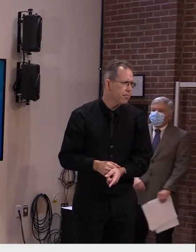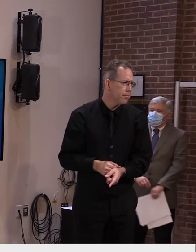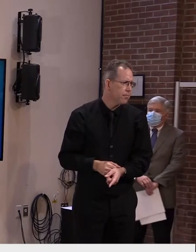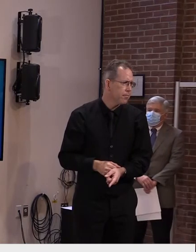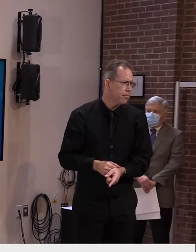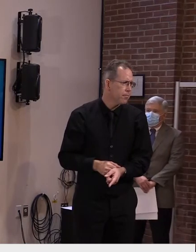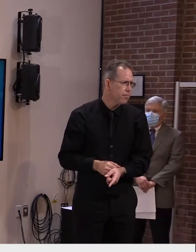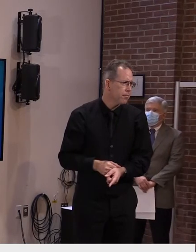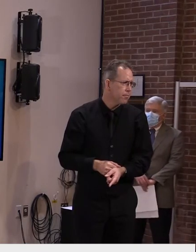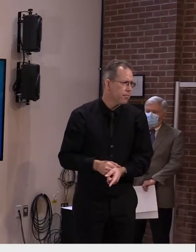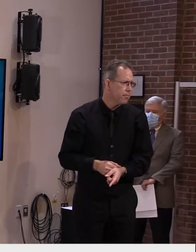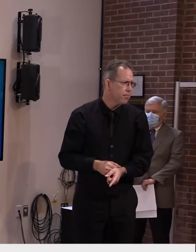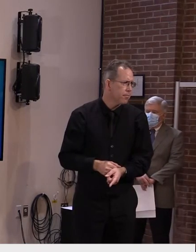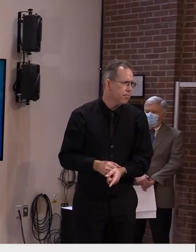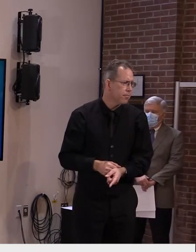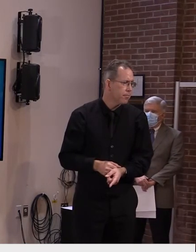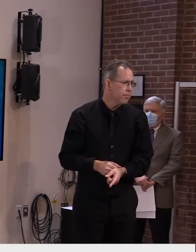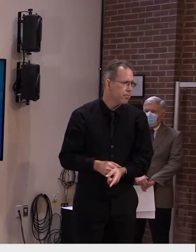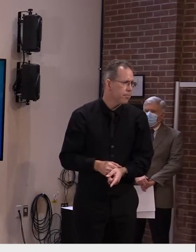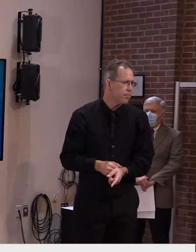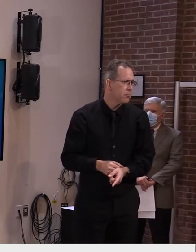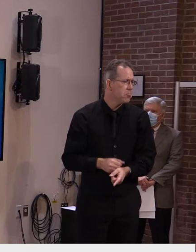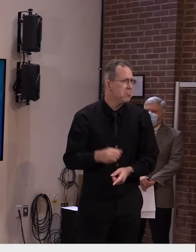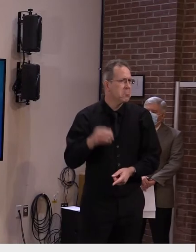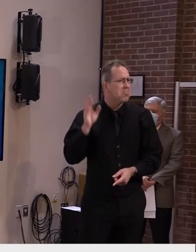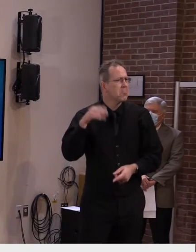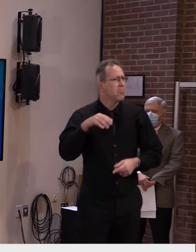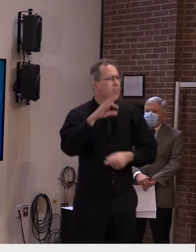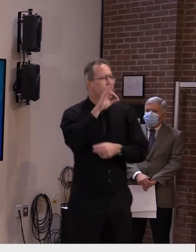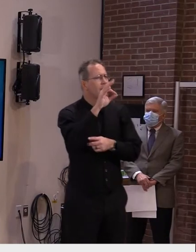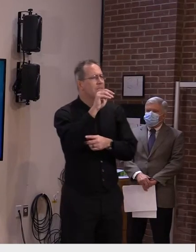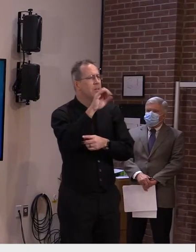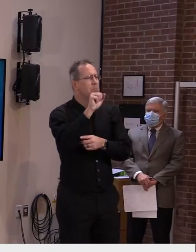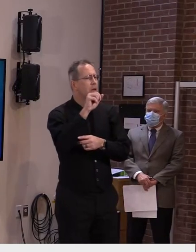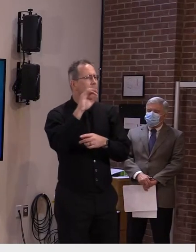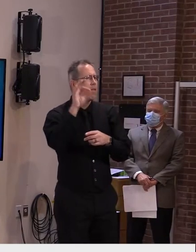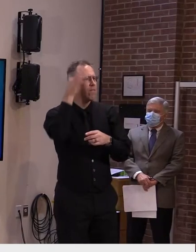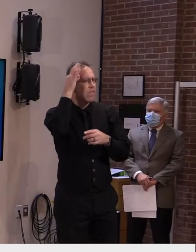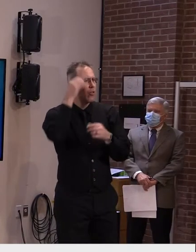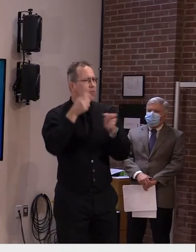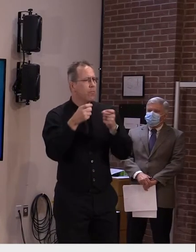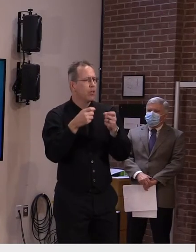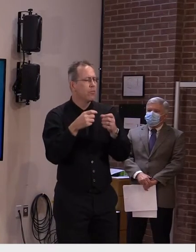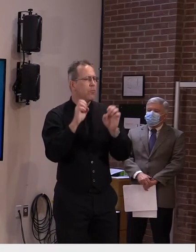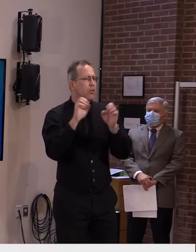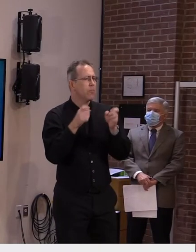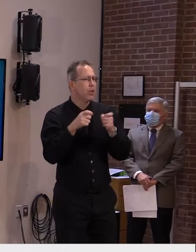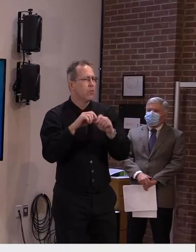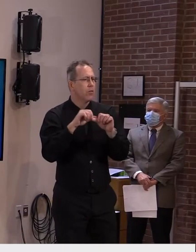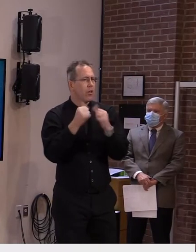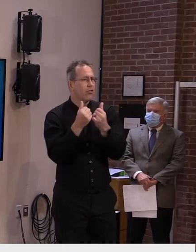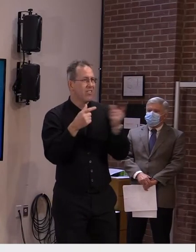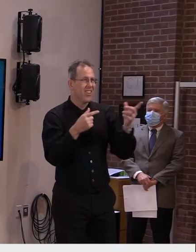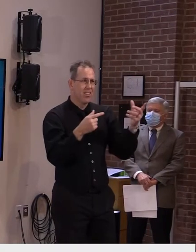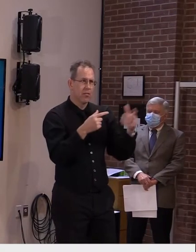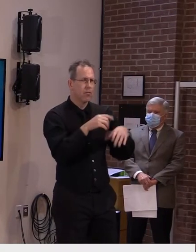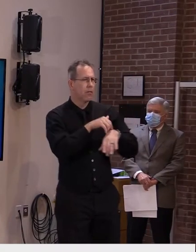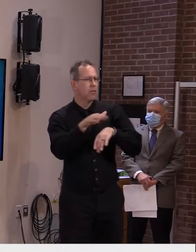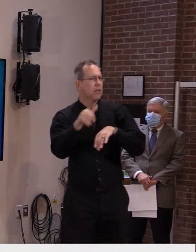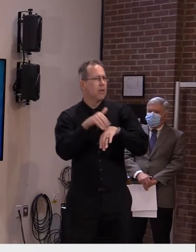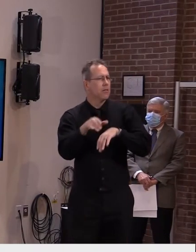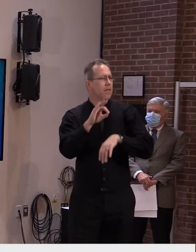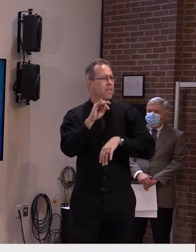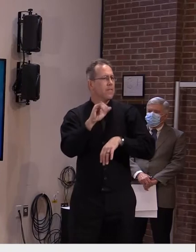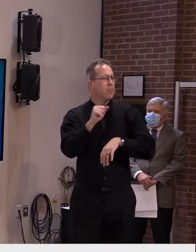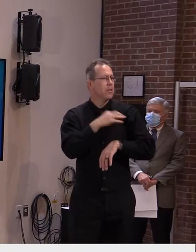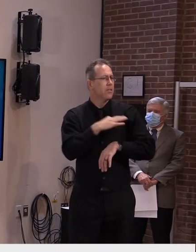alleviate shortages. Are we at that point yet? And if not, when would that point be? Yeah, I mean, we have reached out